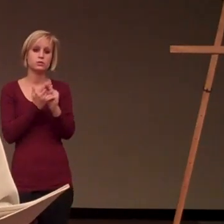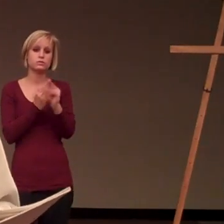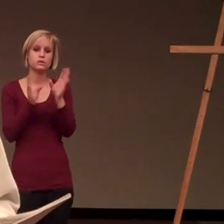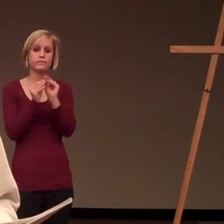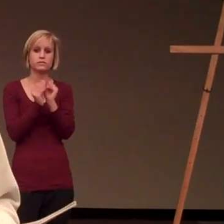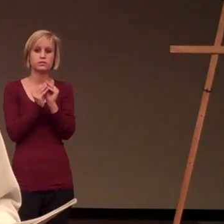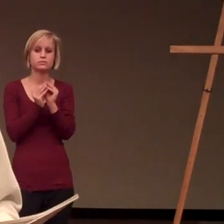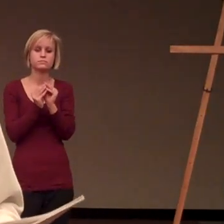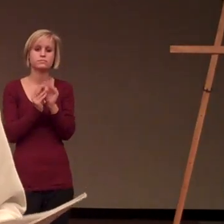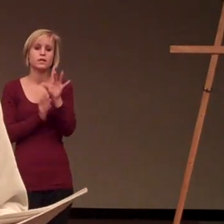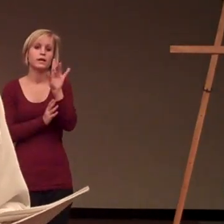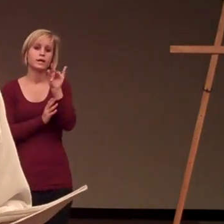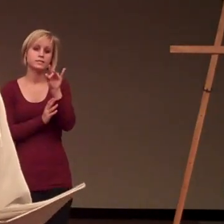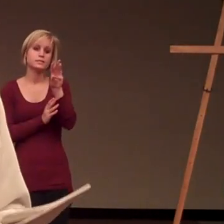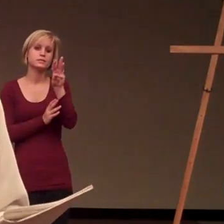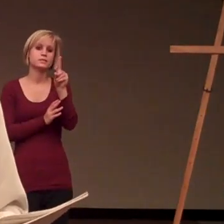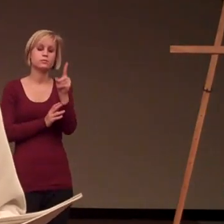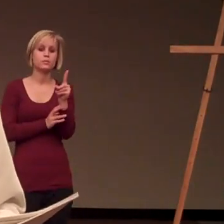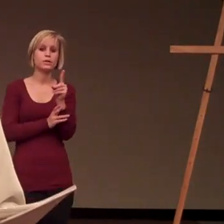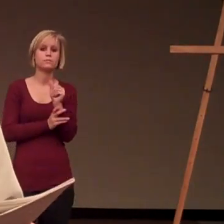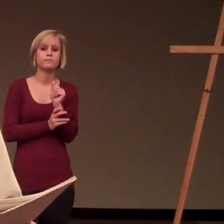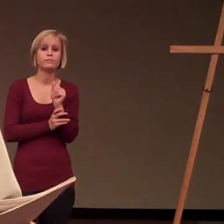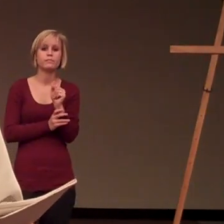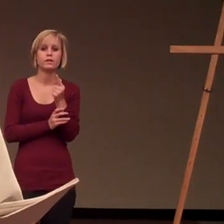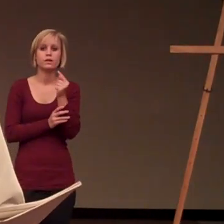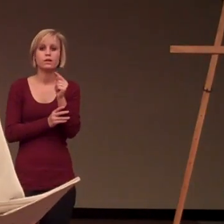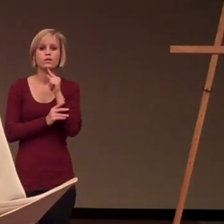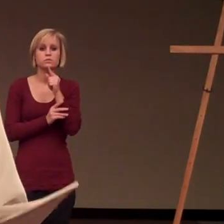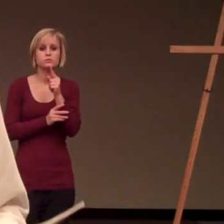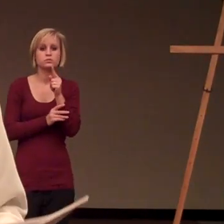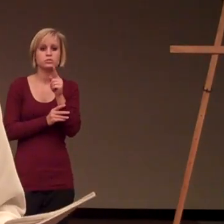1861, and I will read you just the preamble. The true purpose of all government